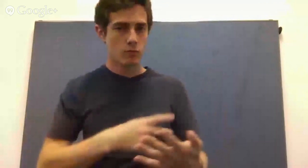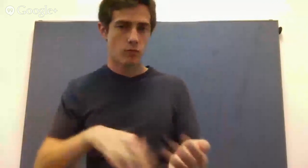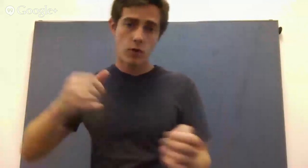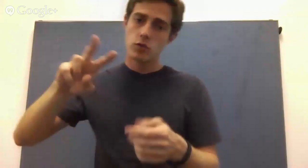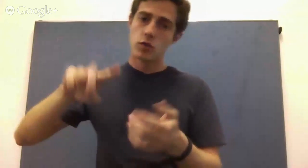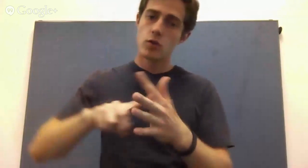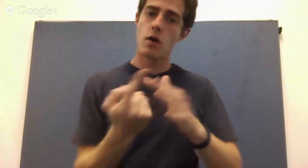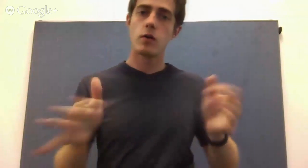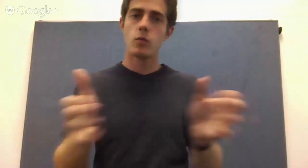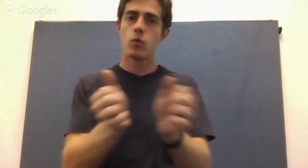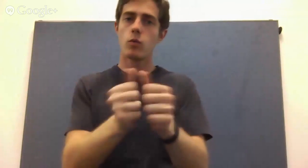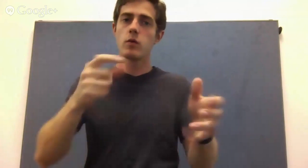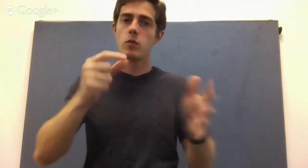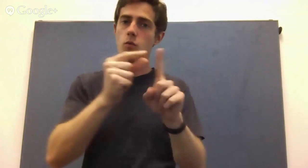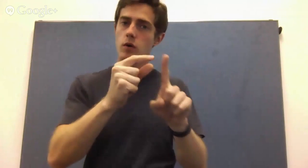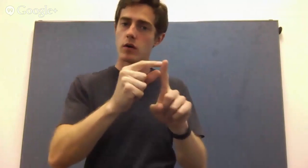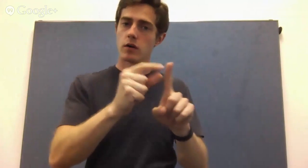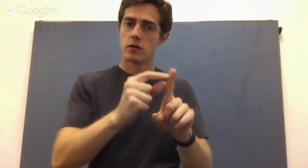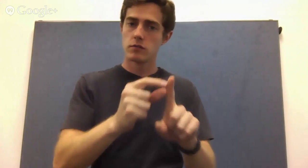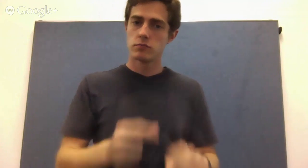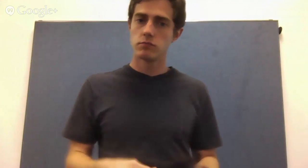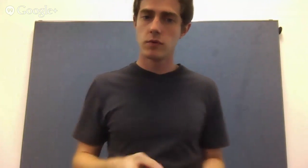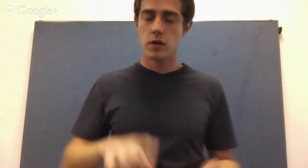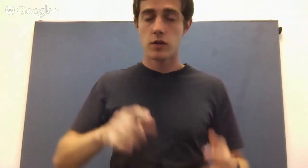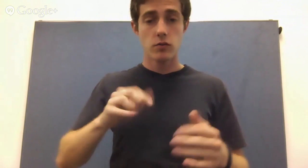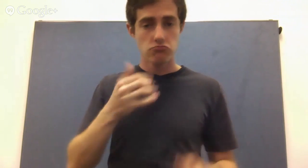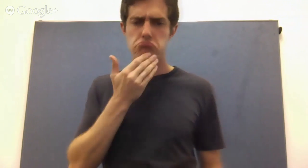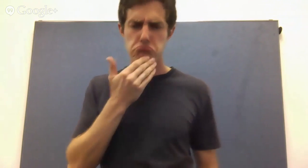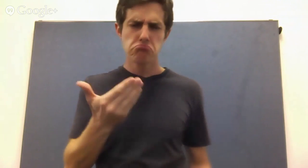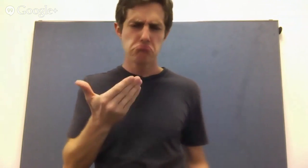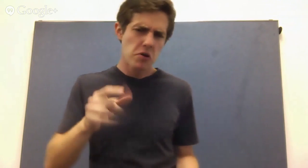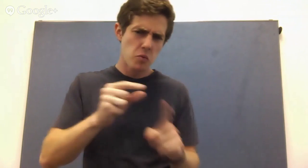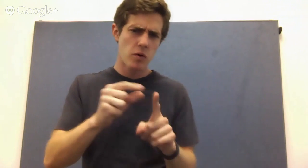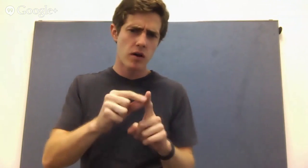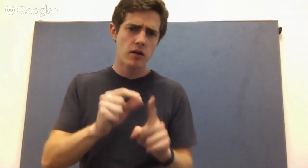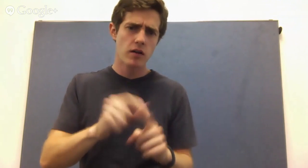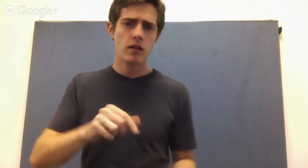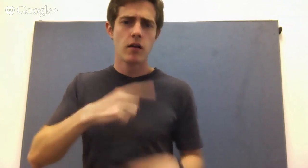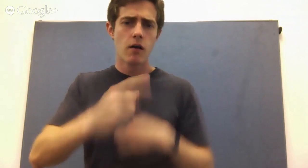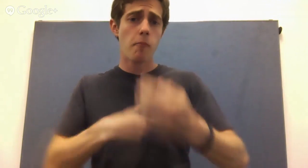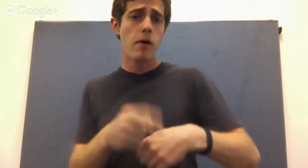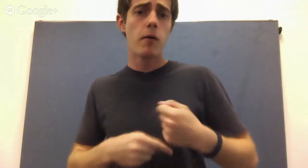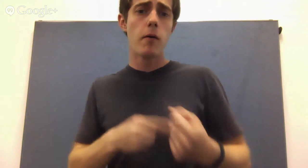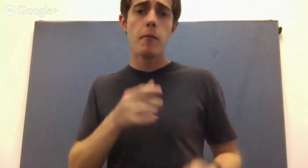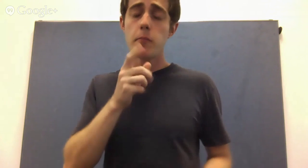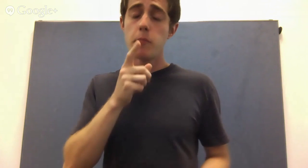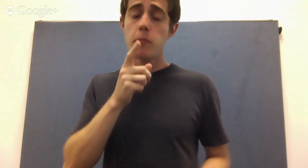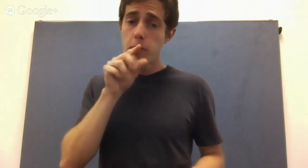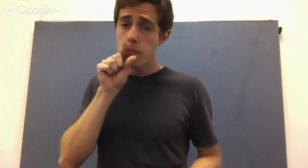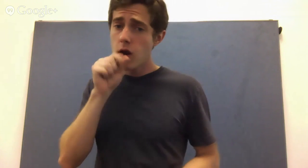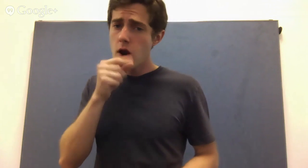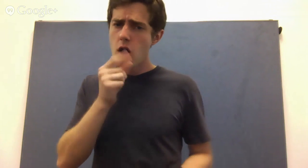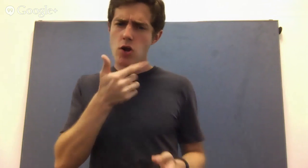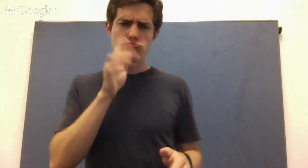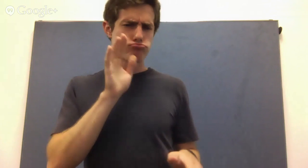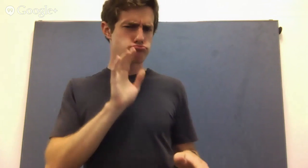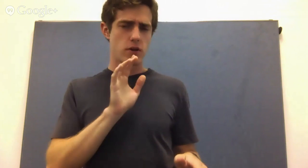It started with a word, and it started pretty well, about a rare and fragile bird